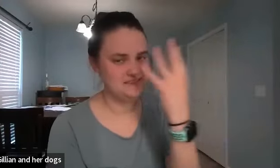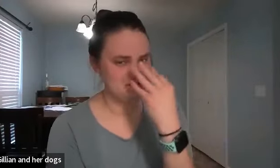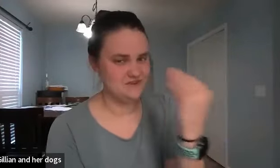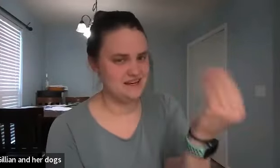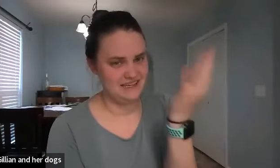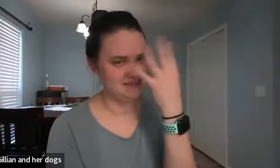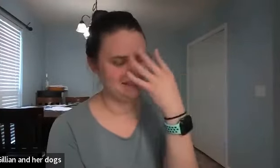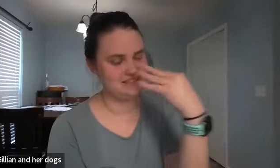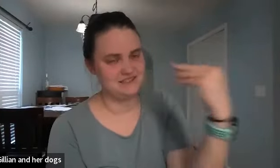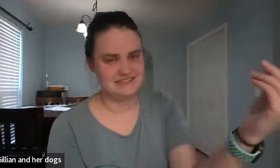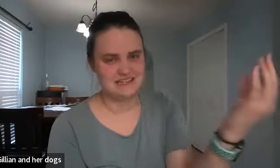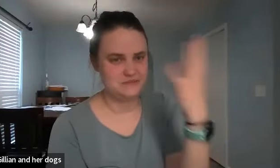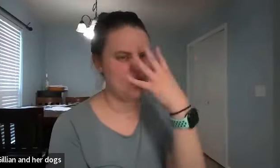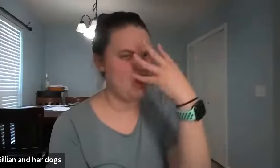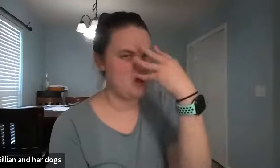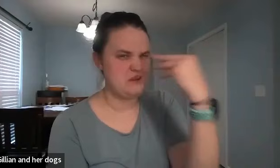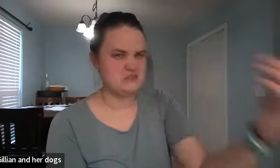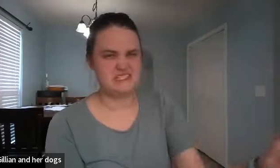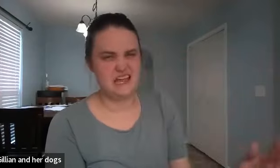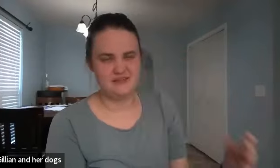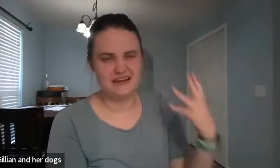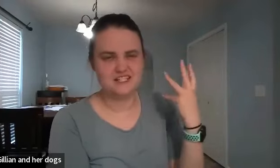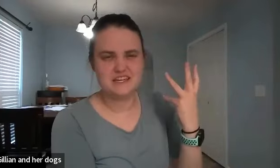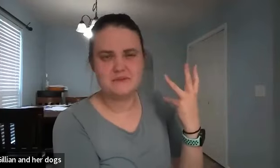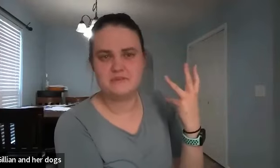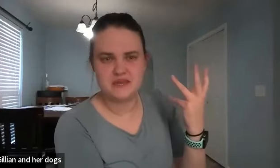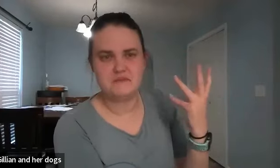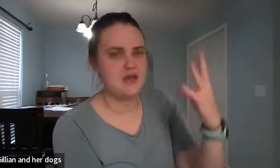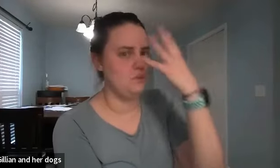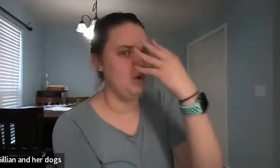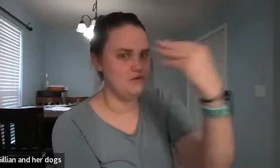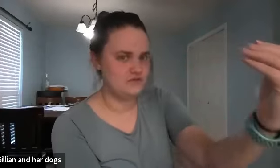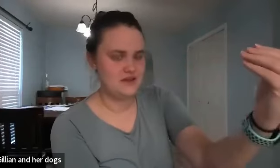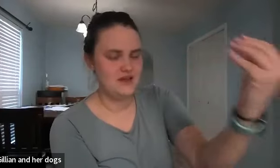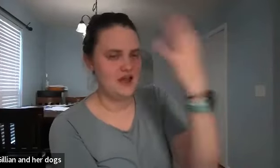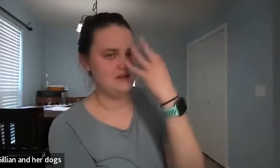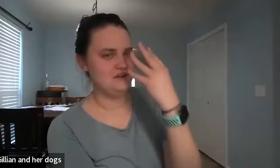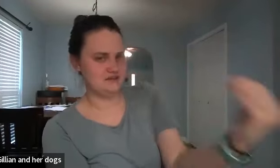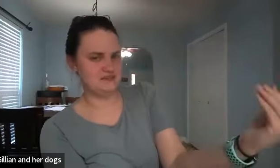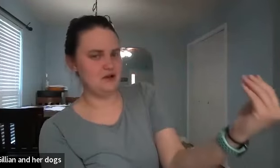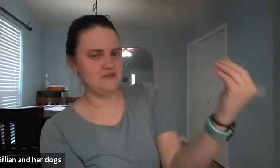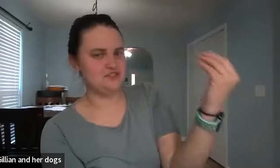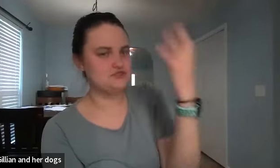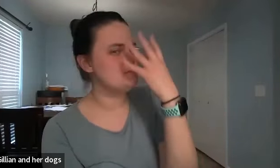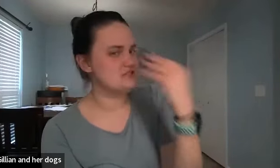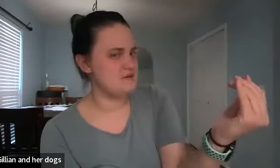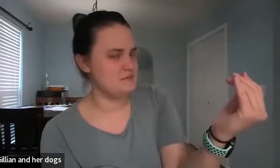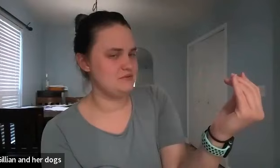this one's fun again because it's like the big old snout. And I just think about the big bad wolf. I don't know, because like all the children's books I remember